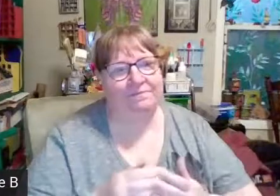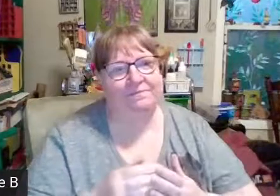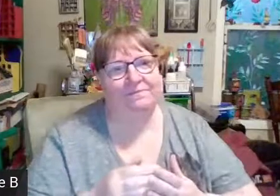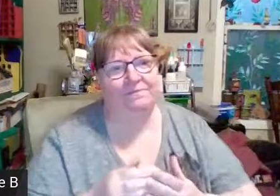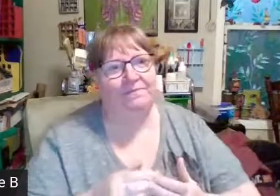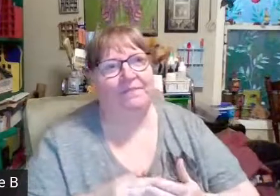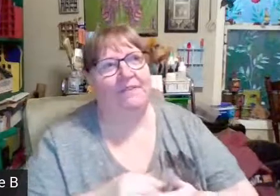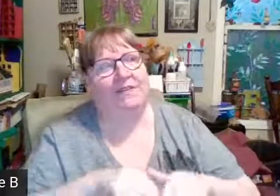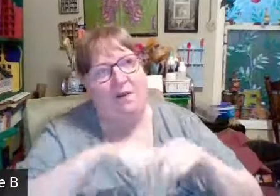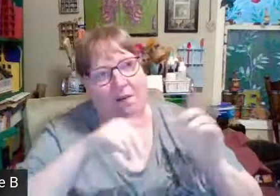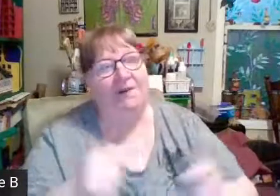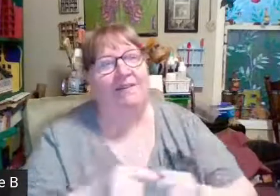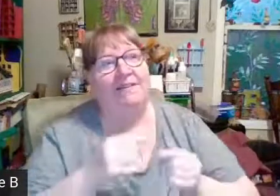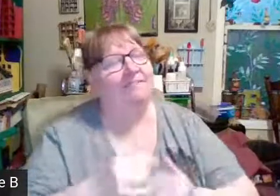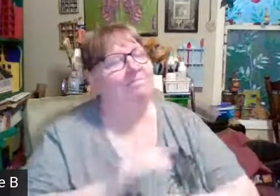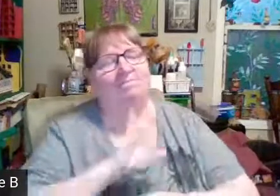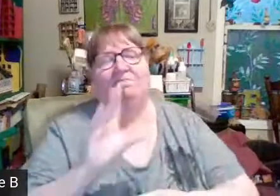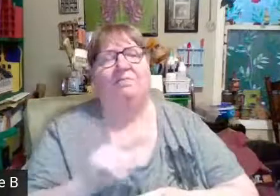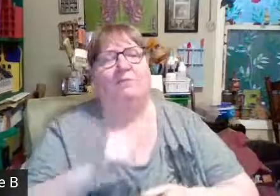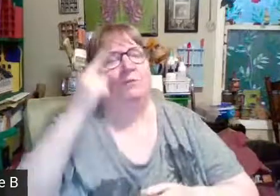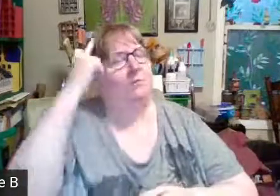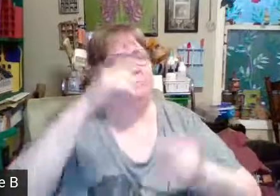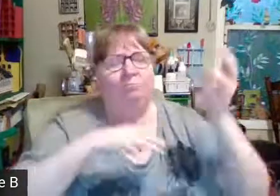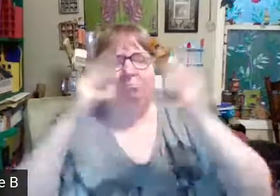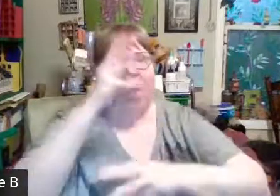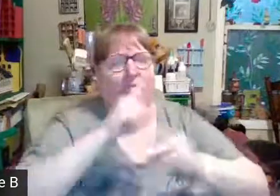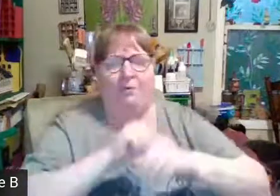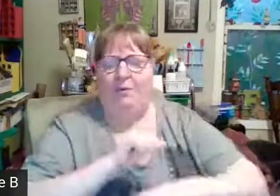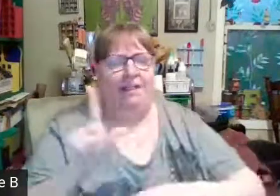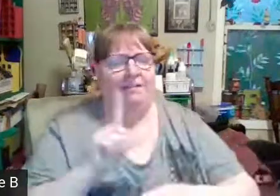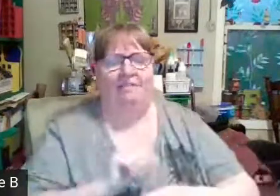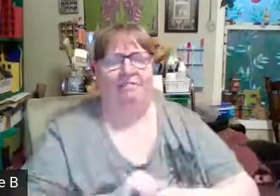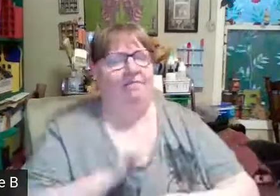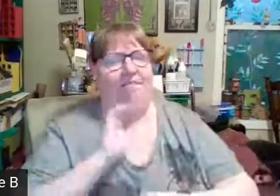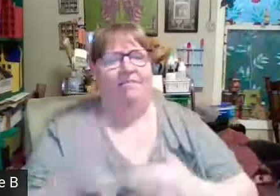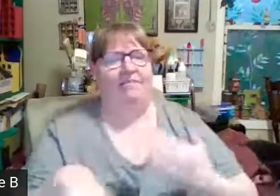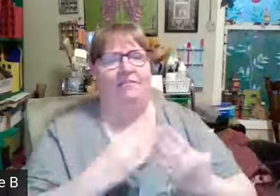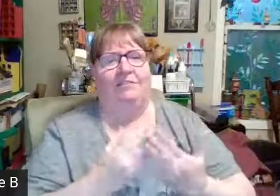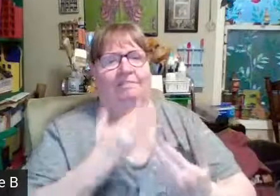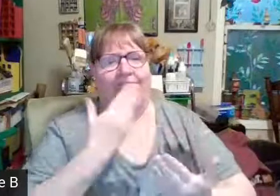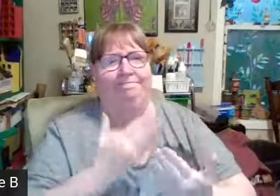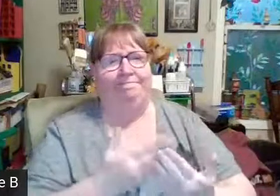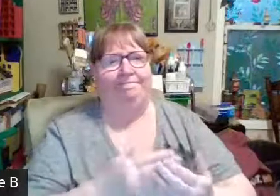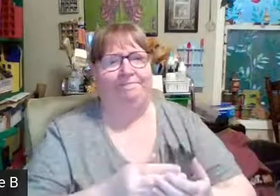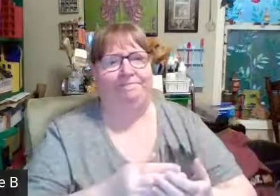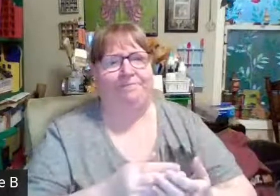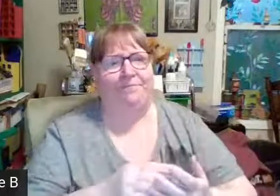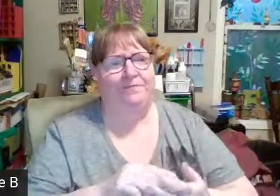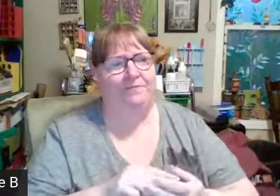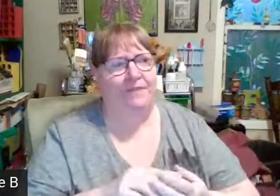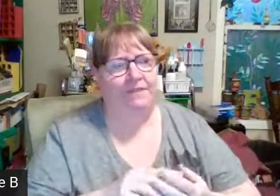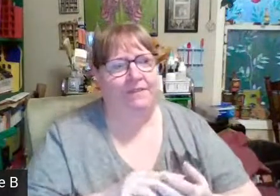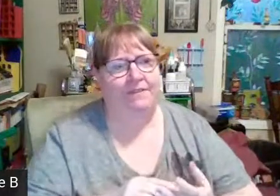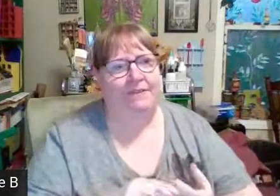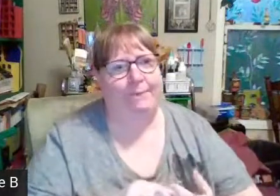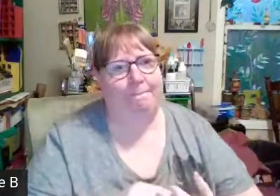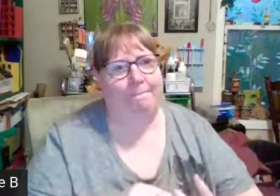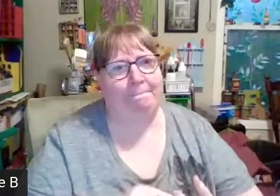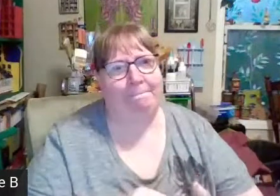you don't have to worry about it. We have it budgeted for the next couple of months. We know that we can cover the expenses that are necessary. And so, yes,